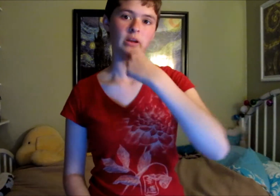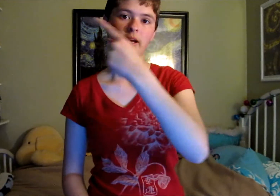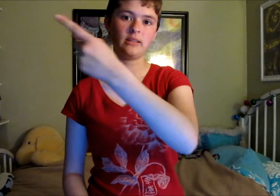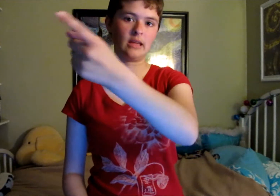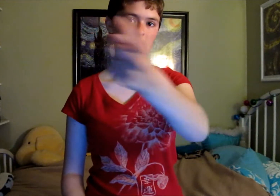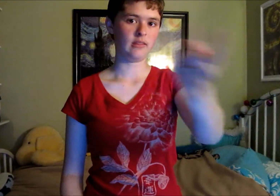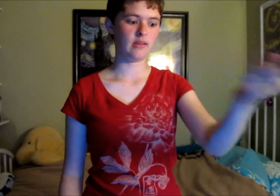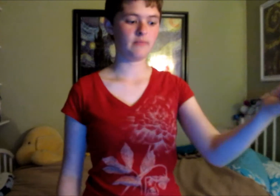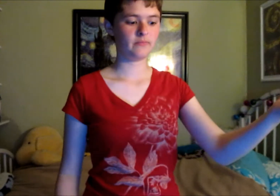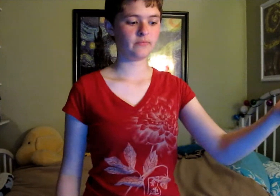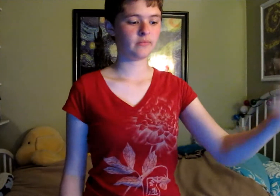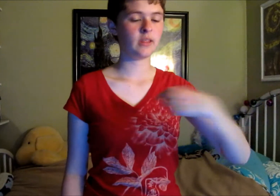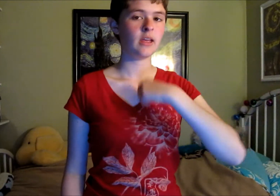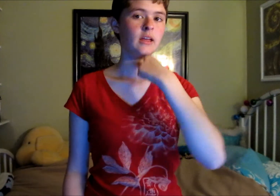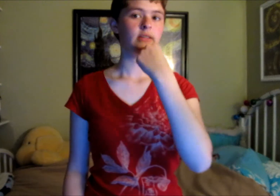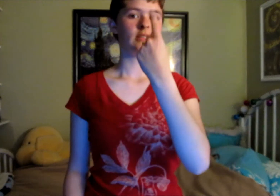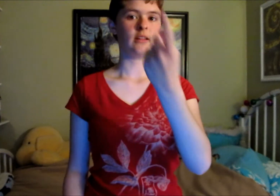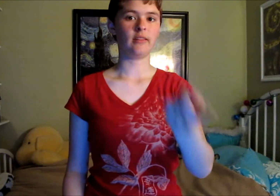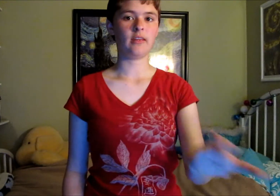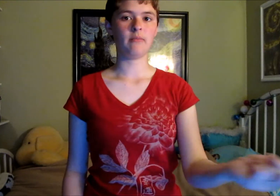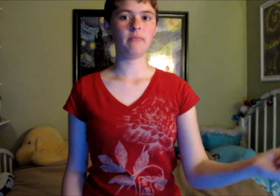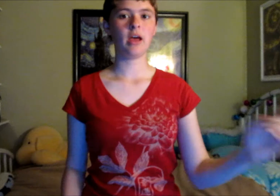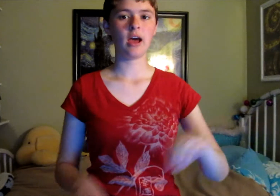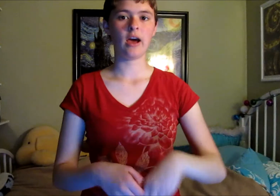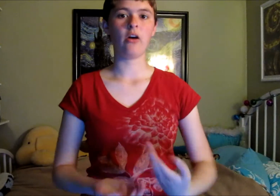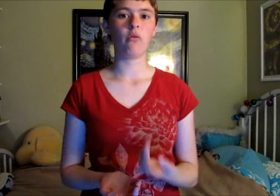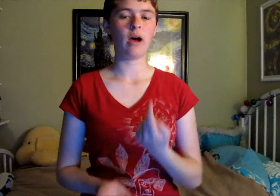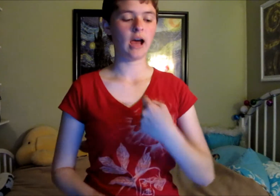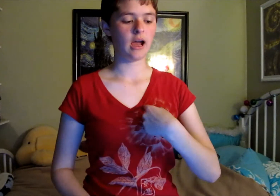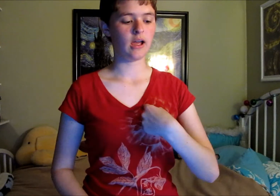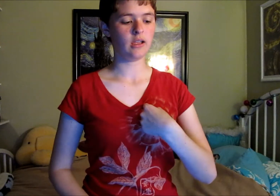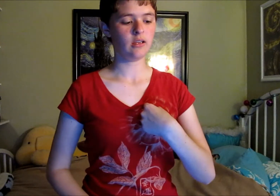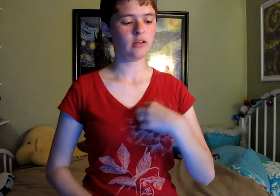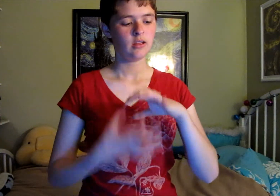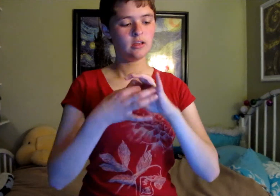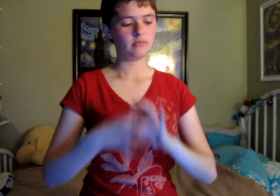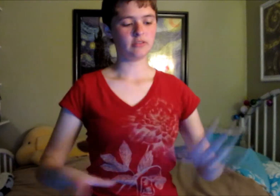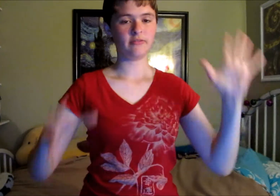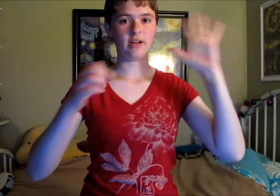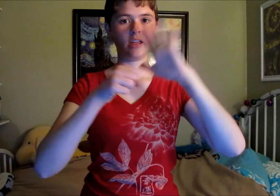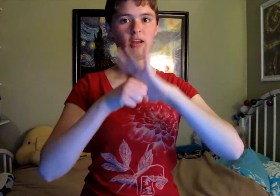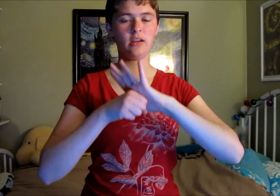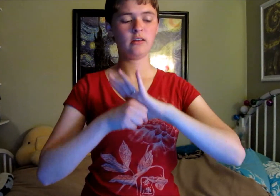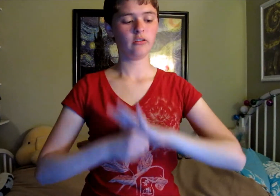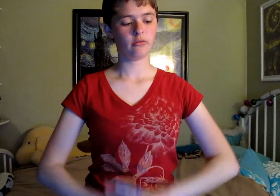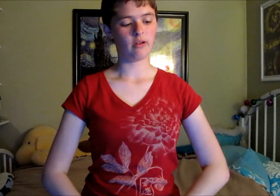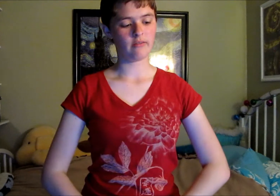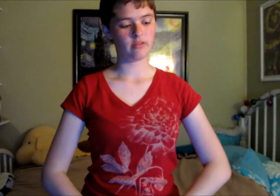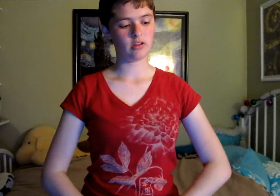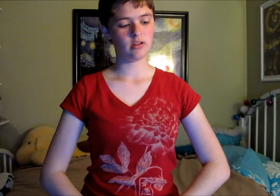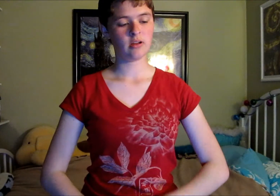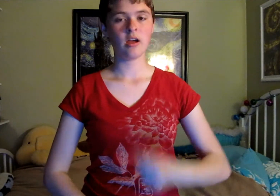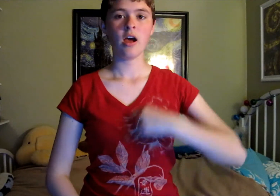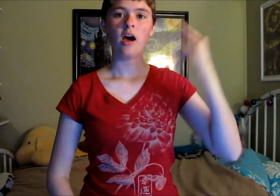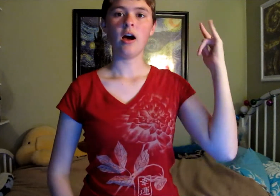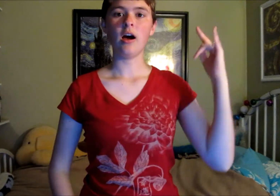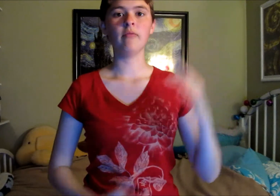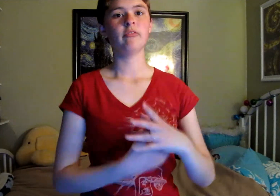I tell them. Tell them how I, defying gravity, I'm